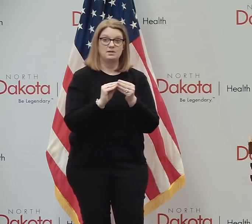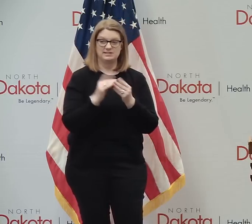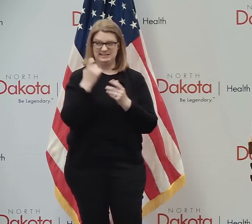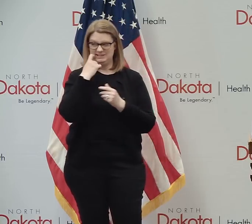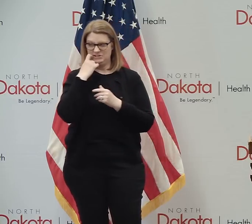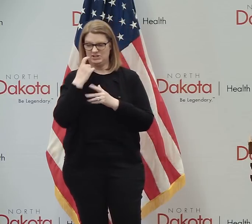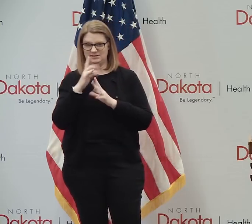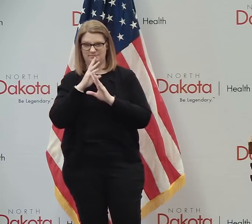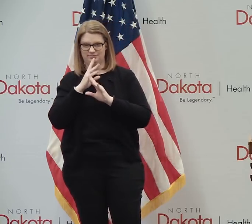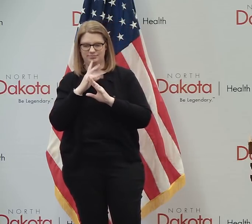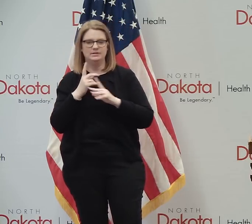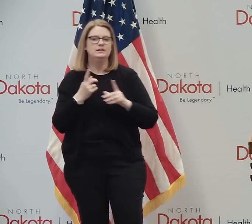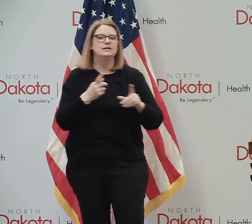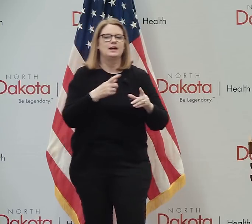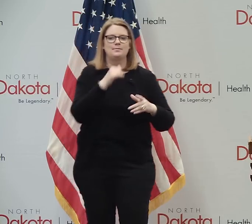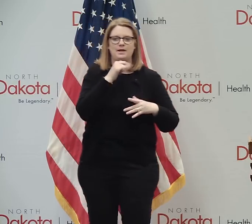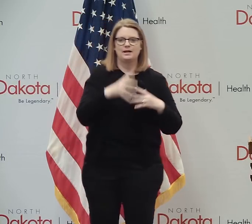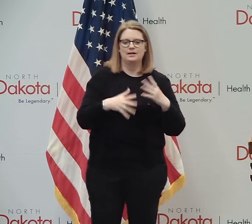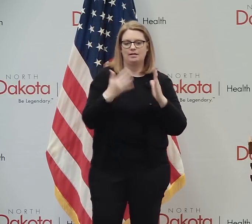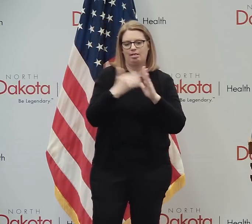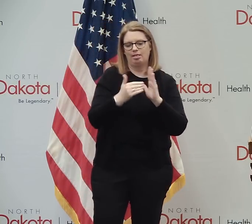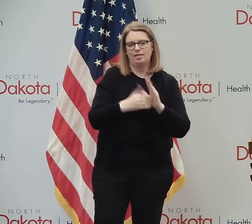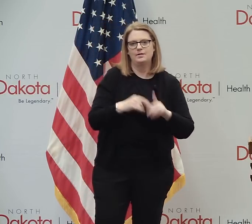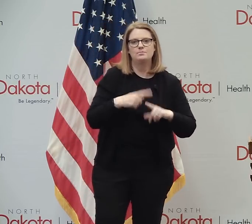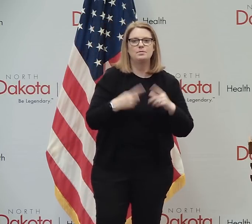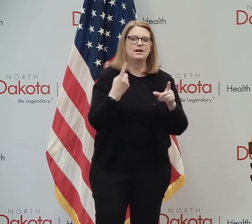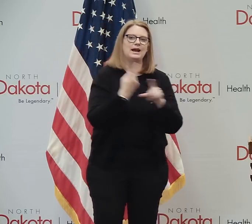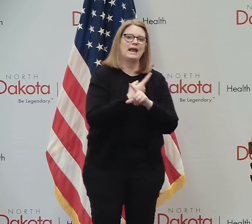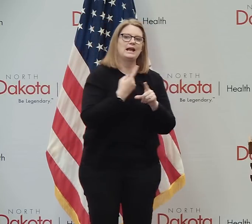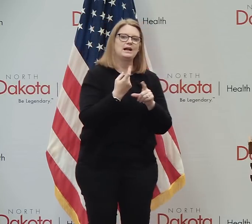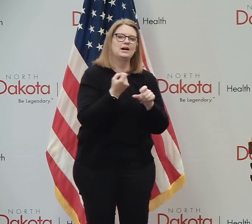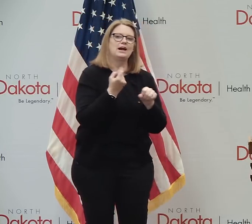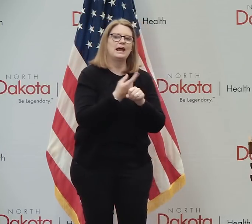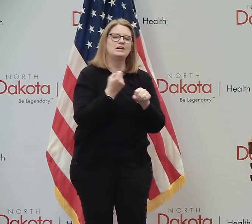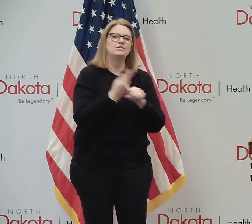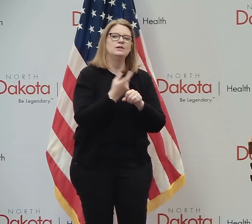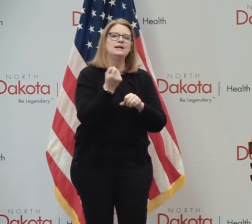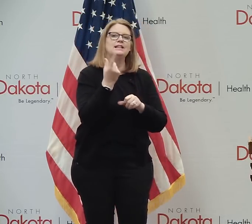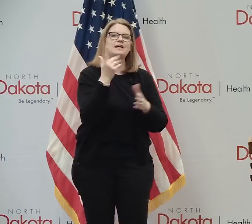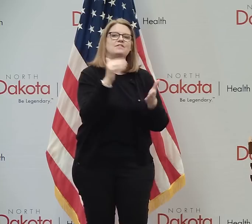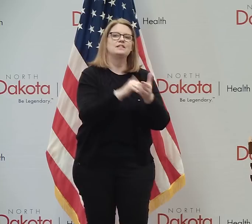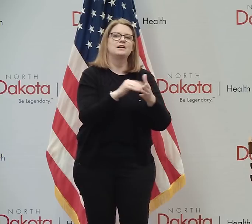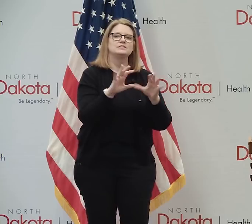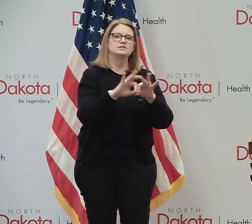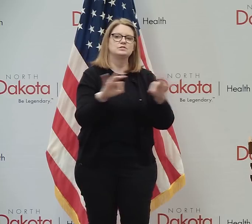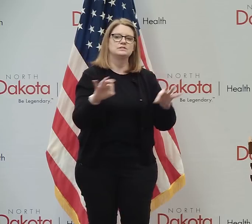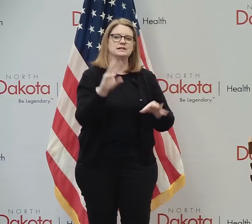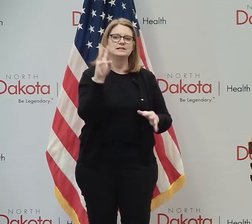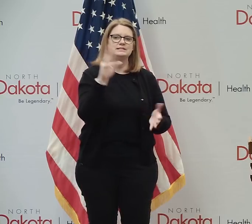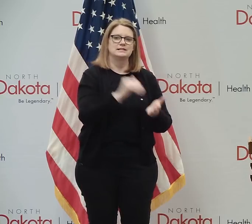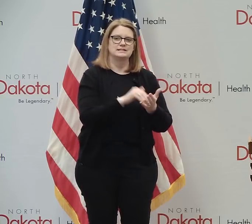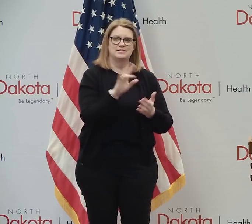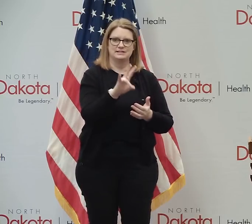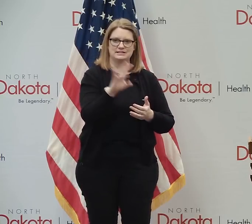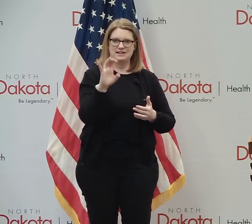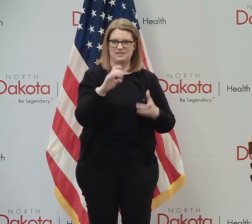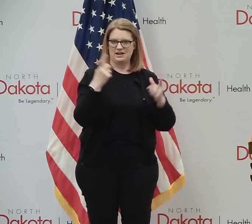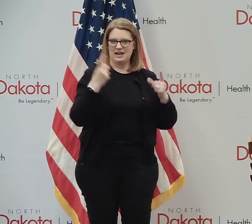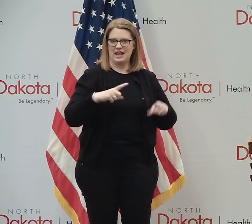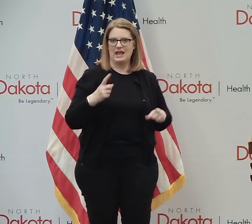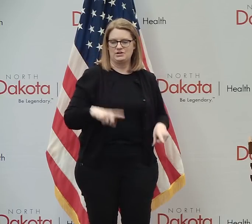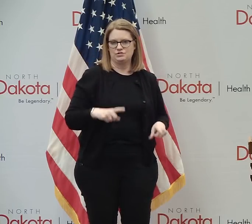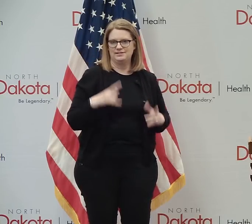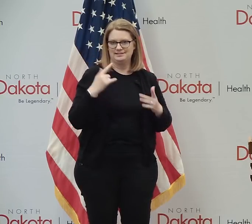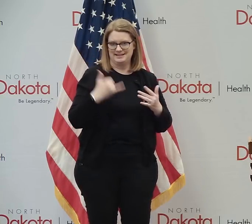put up, but I do want to add of our annual 11,000 degrees awarded, 6,700 ballpark happen at